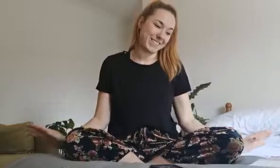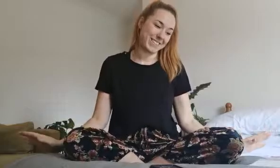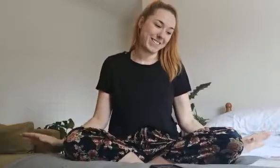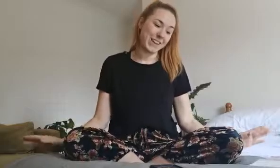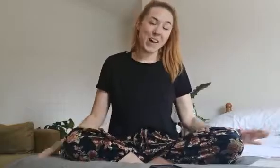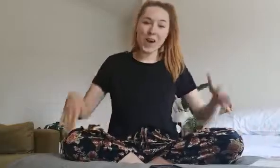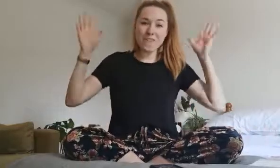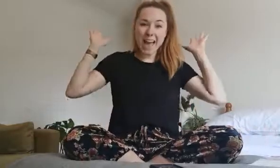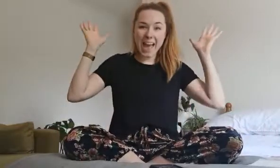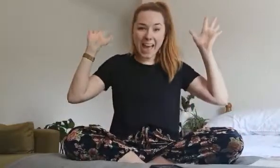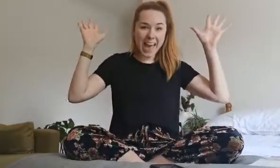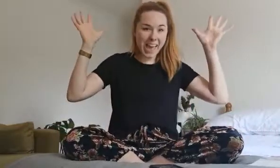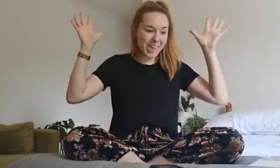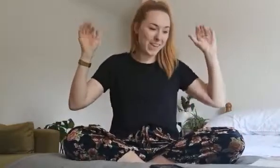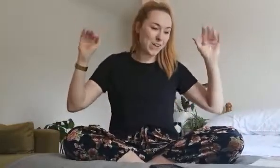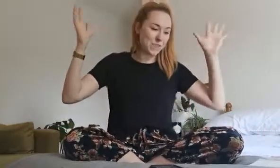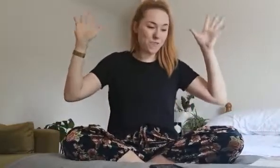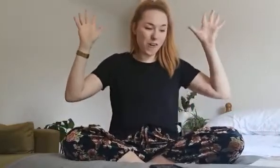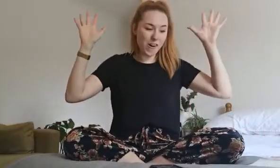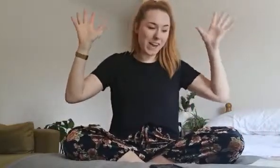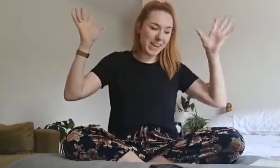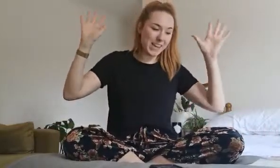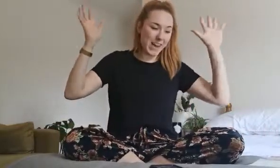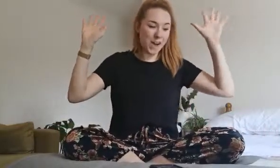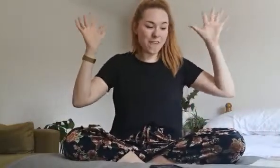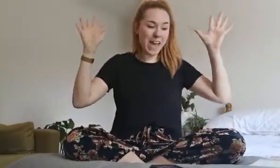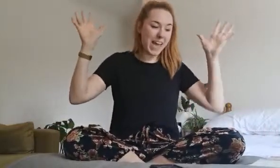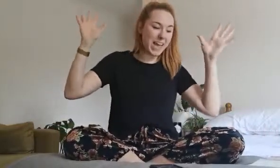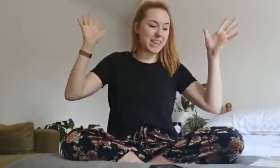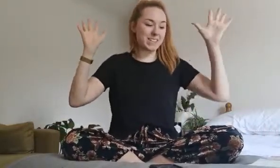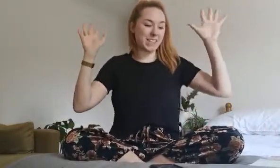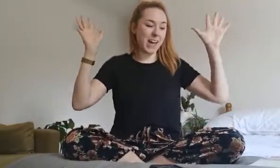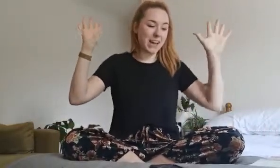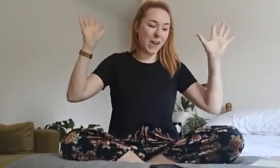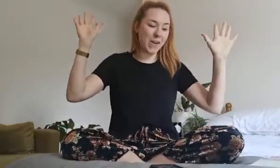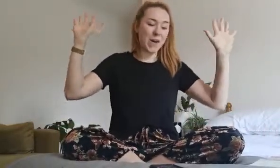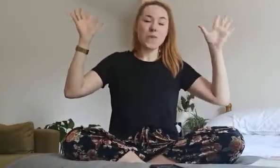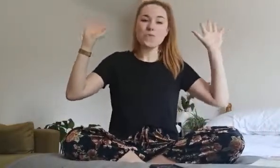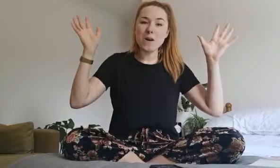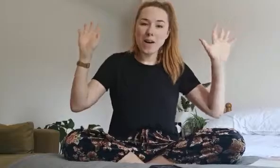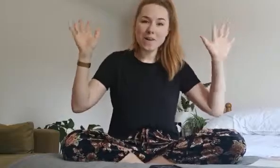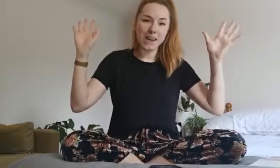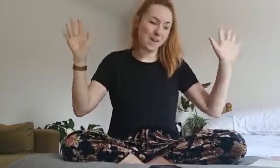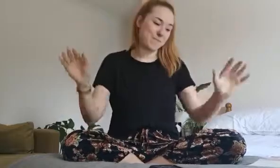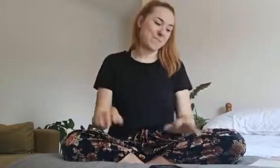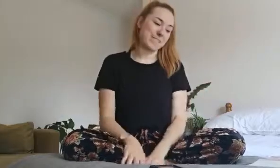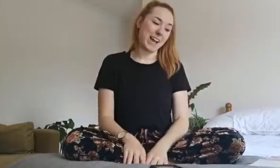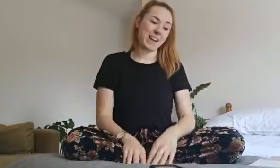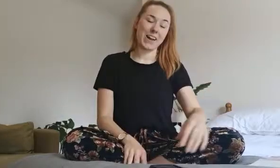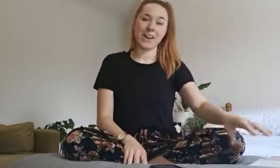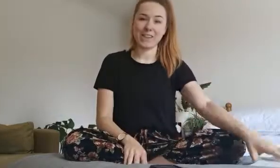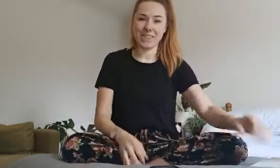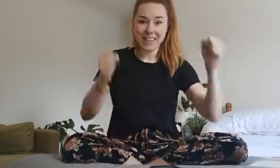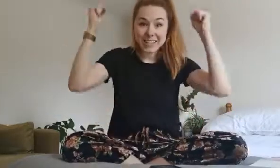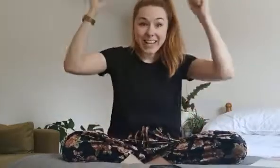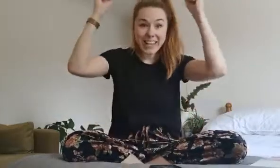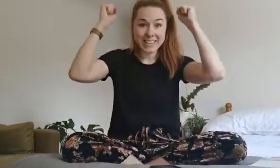penguins. Hooray! Roy! Hooray! Silo! Welcome, Tango, they cheered.